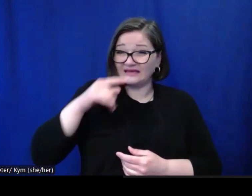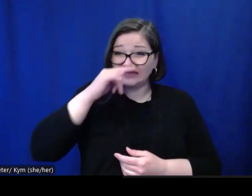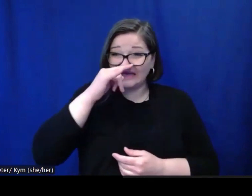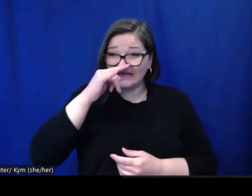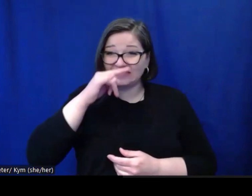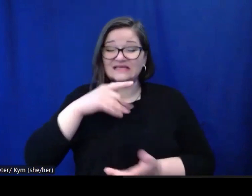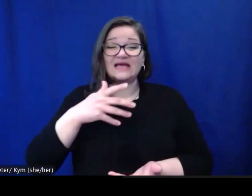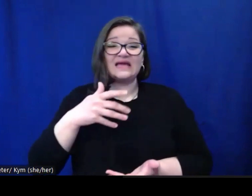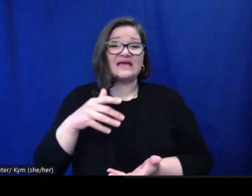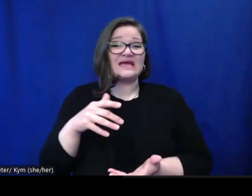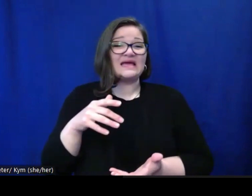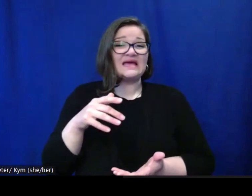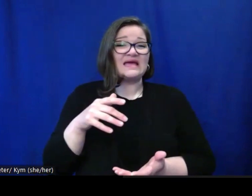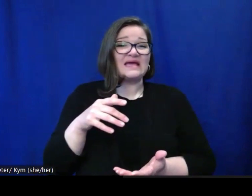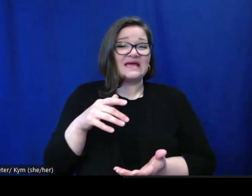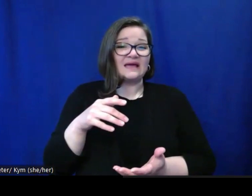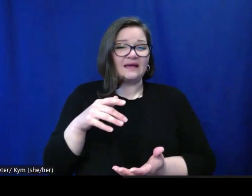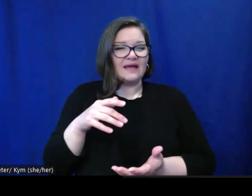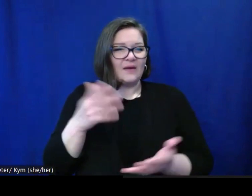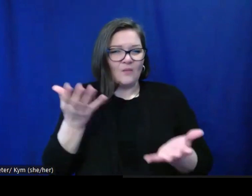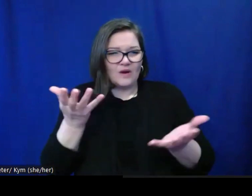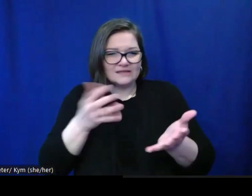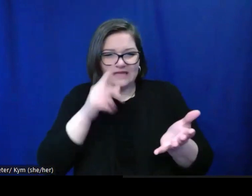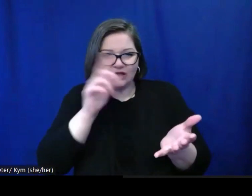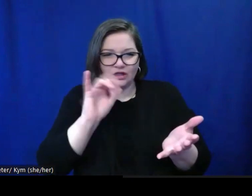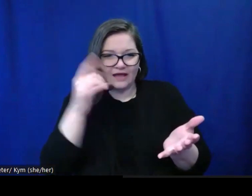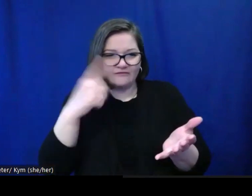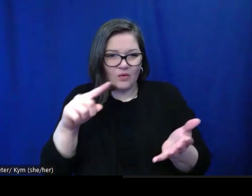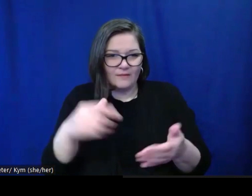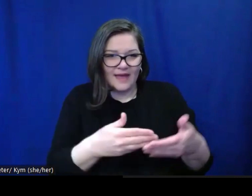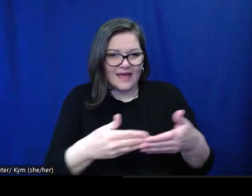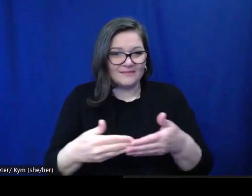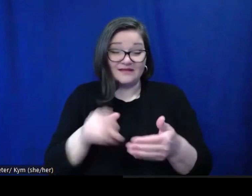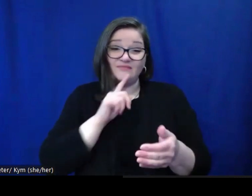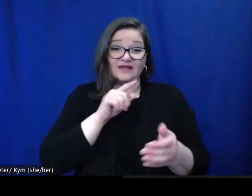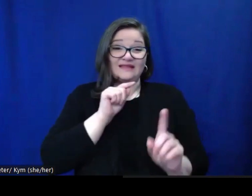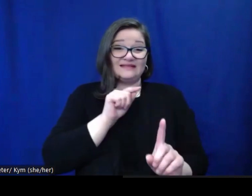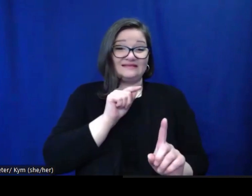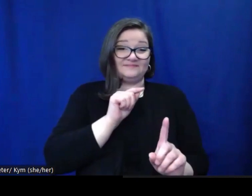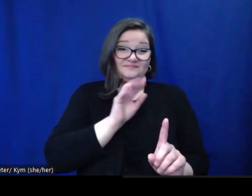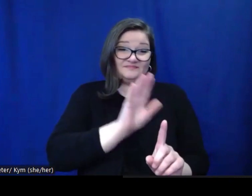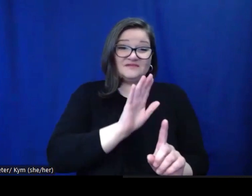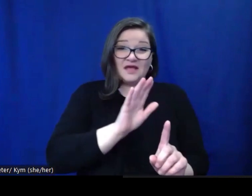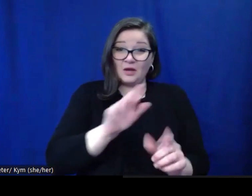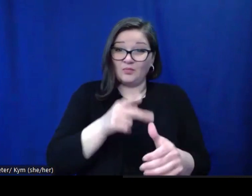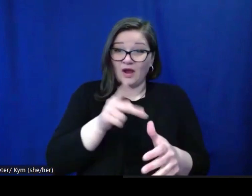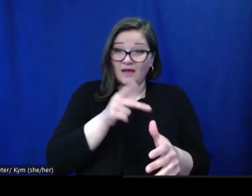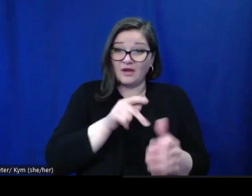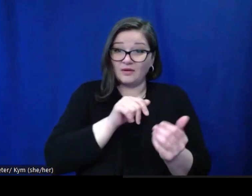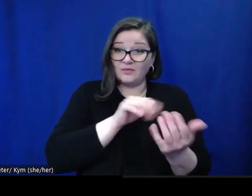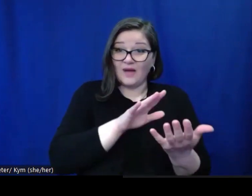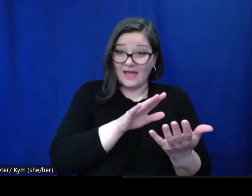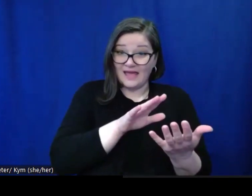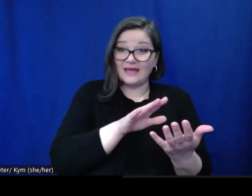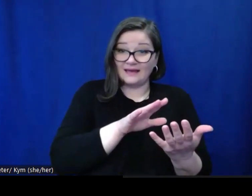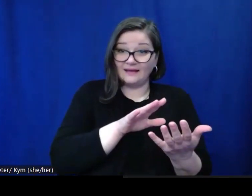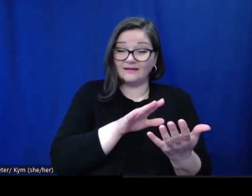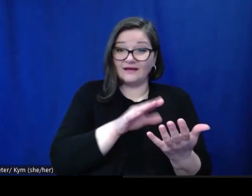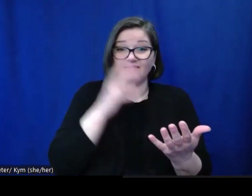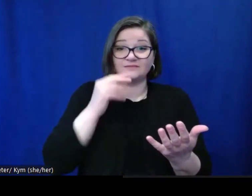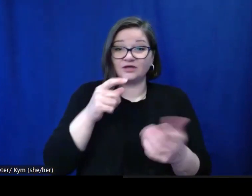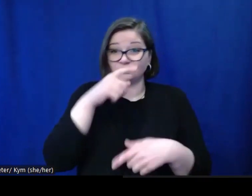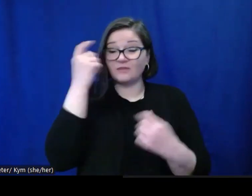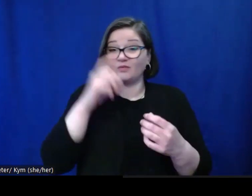experience this as their primary way of experiencing trauma. they detach.